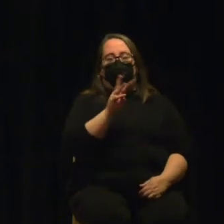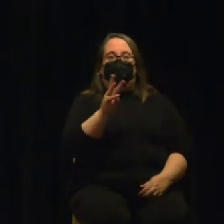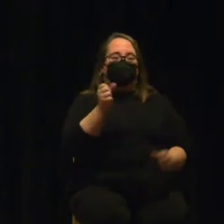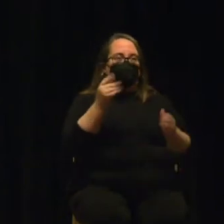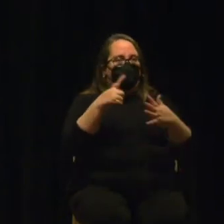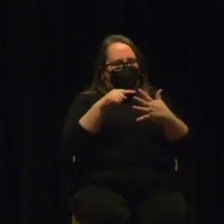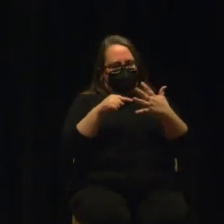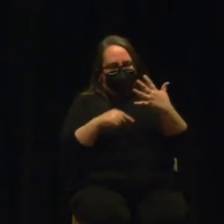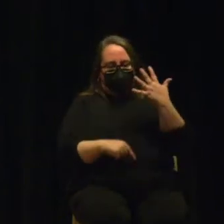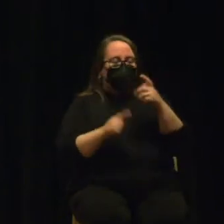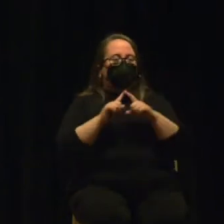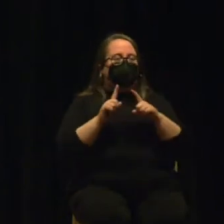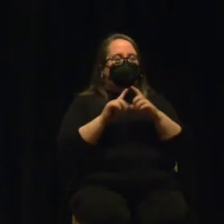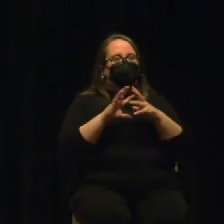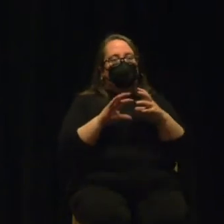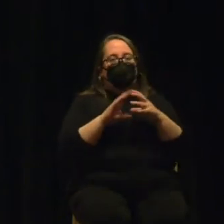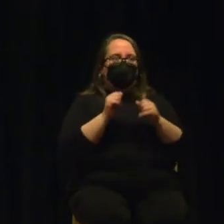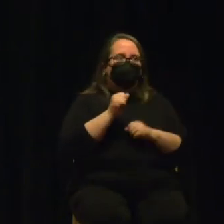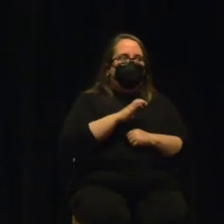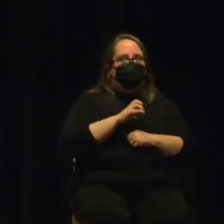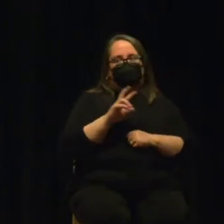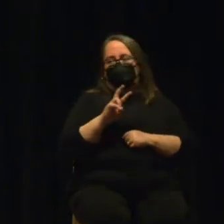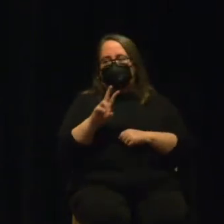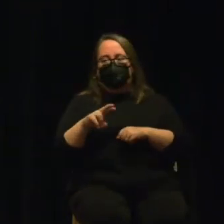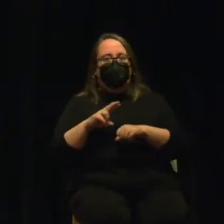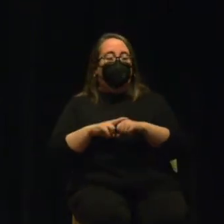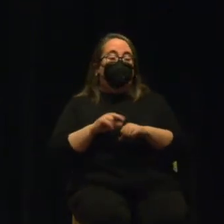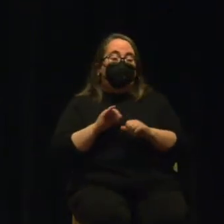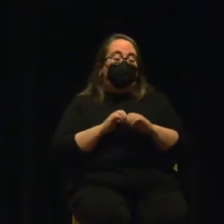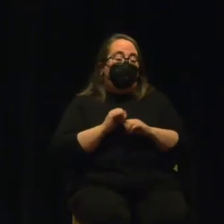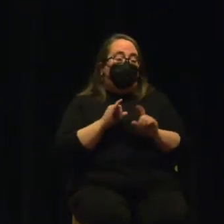know, man against nature and overachieving. You know, this is what